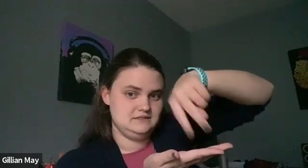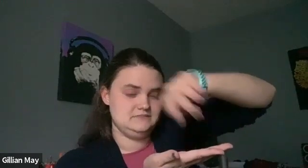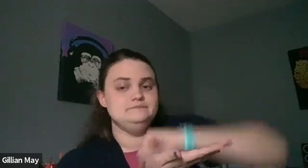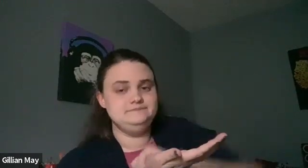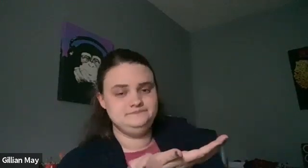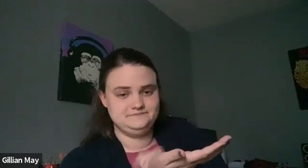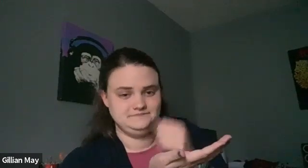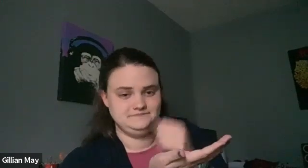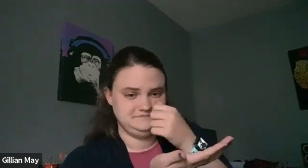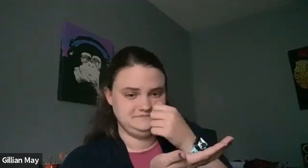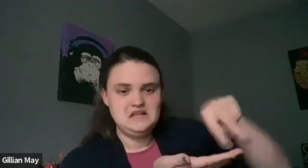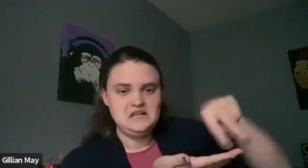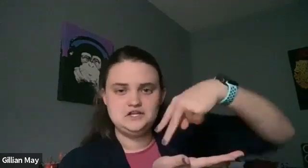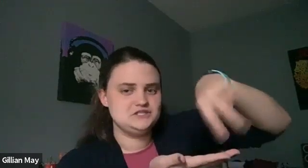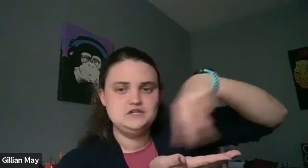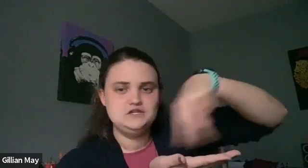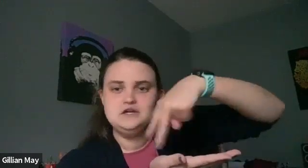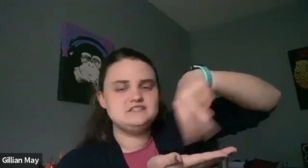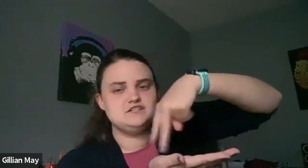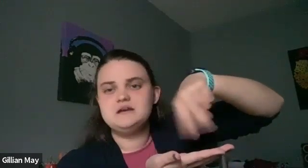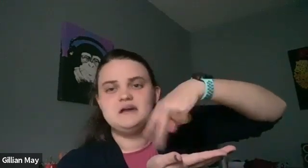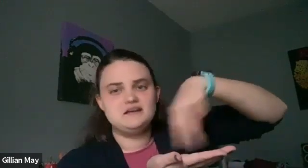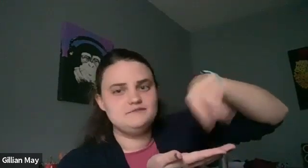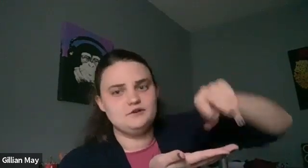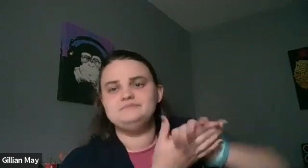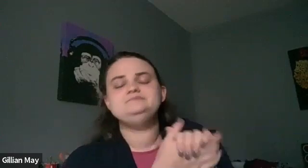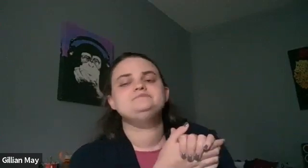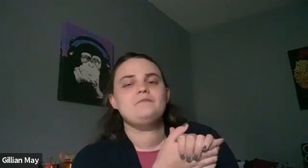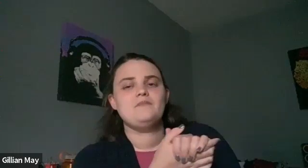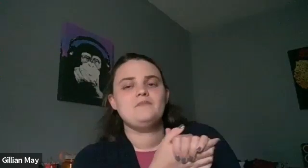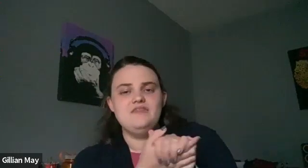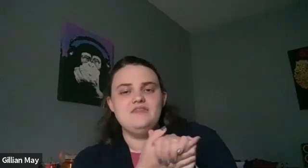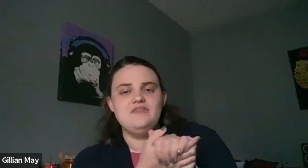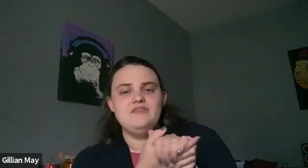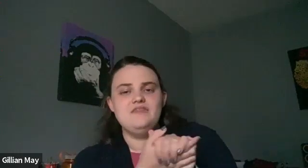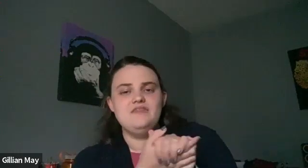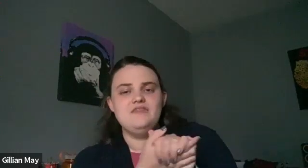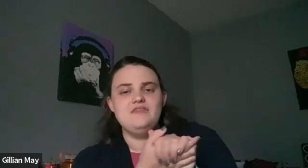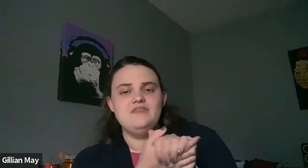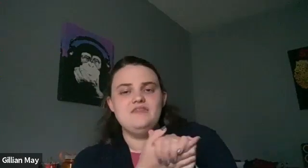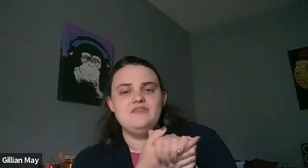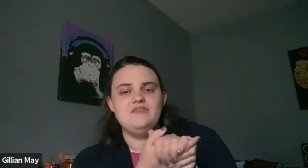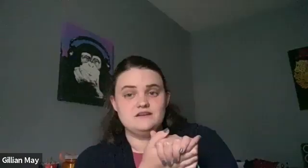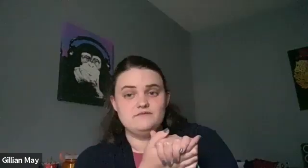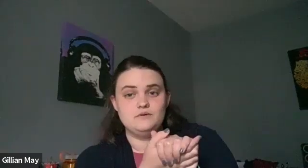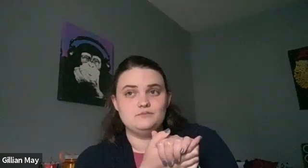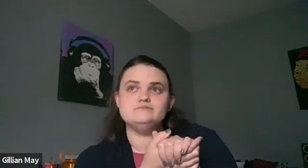Dance. And you're just basically swinging back and forth. And then for the sign